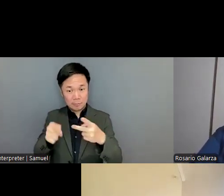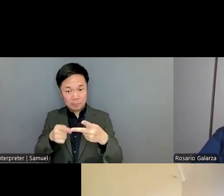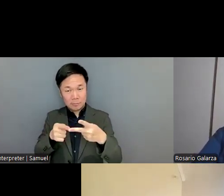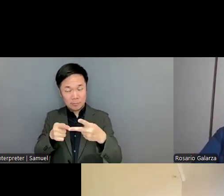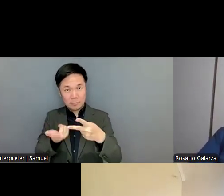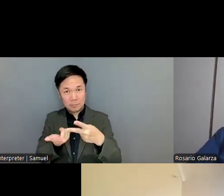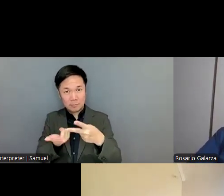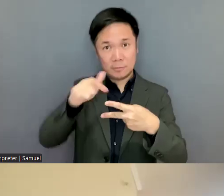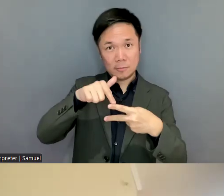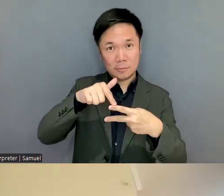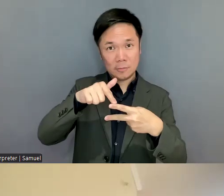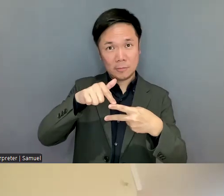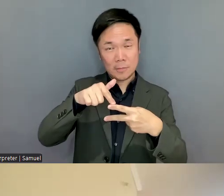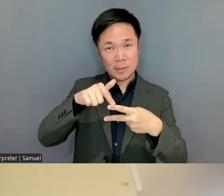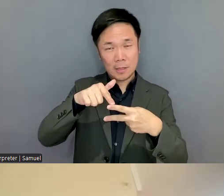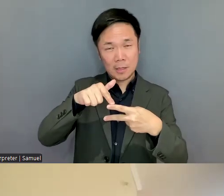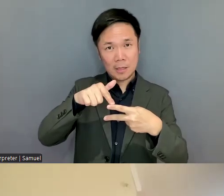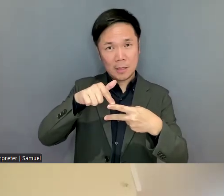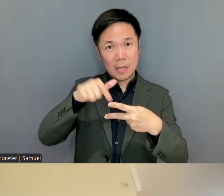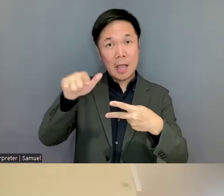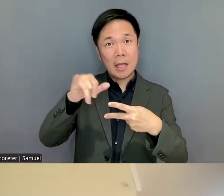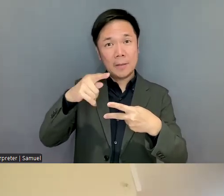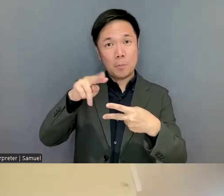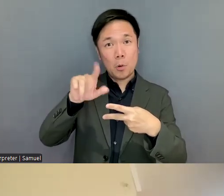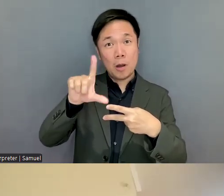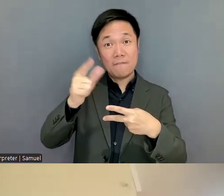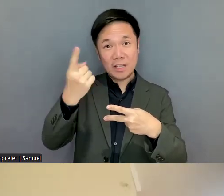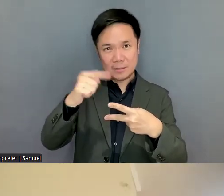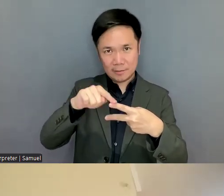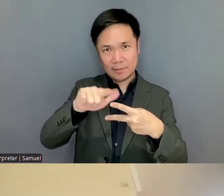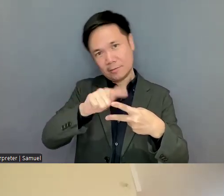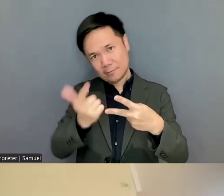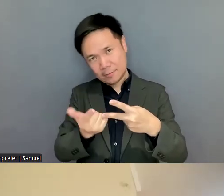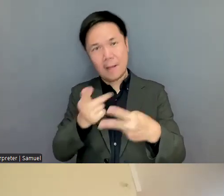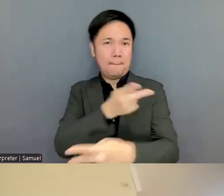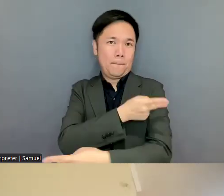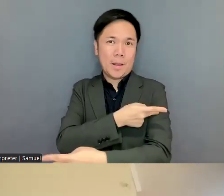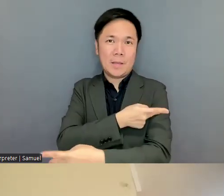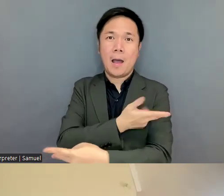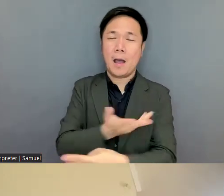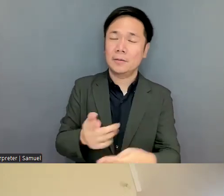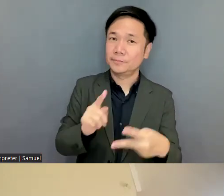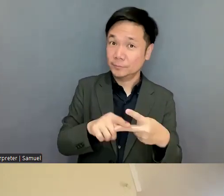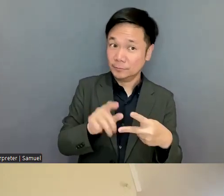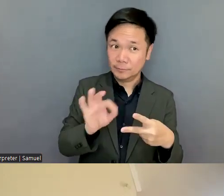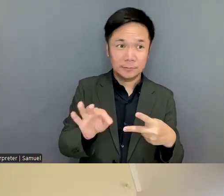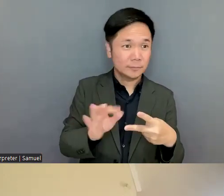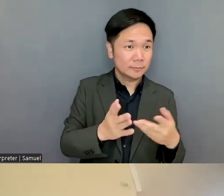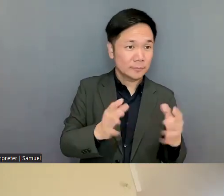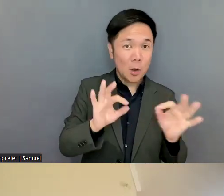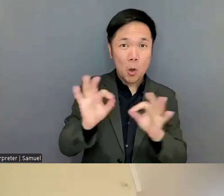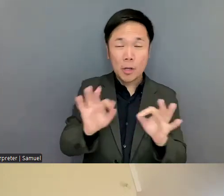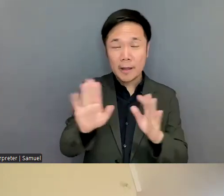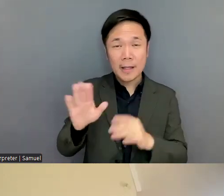have connectivity issues, I prefer to introduce you first and then go with Pratima. Could you hear us,